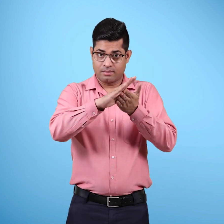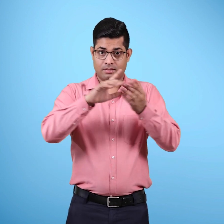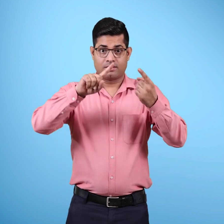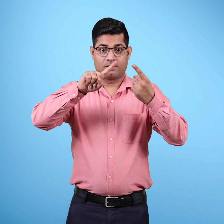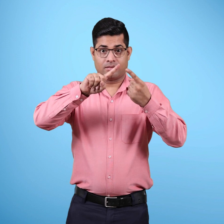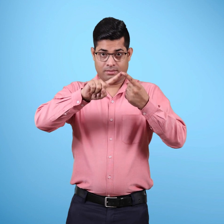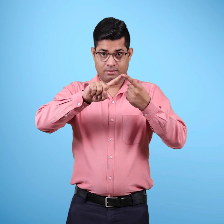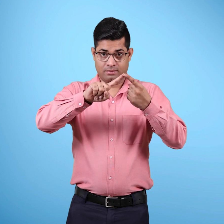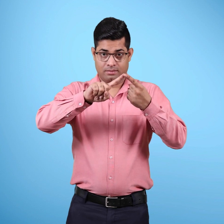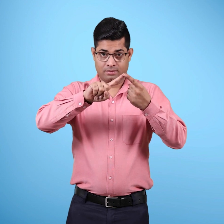Herbs,